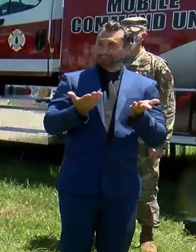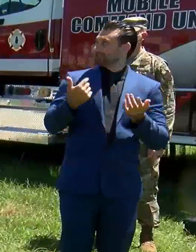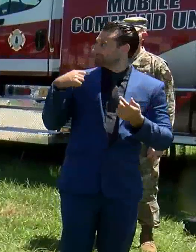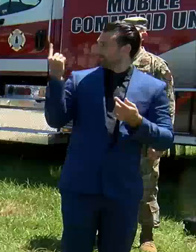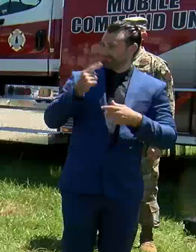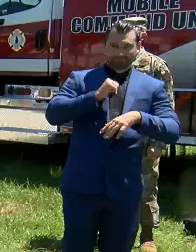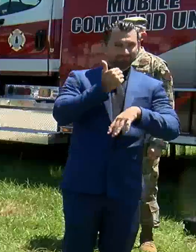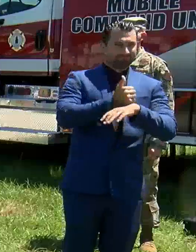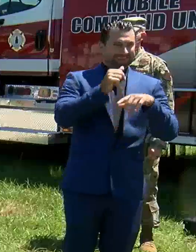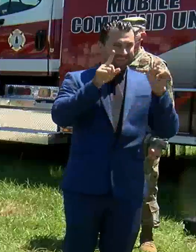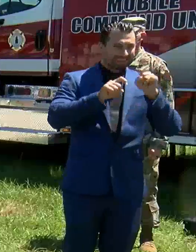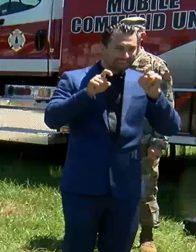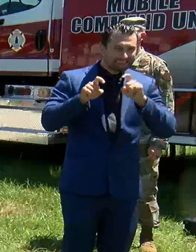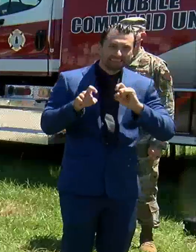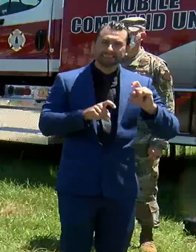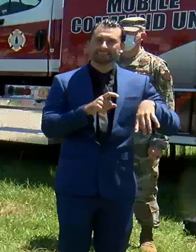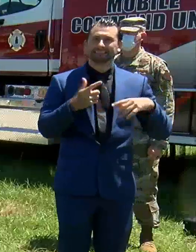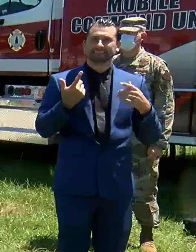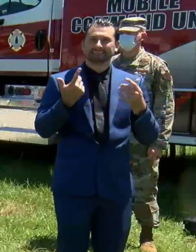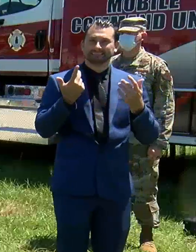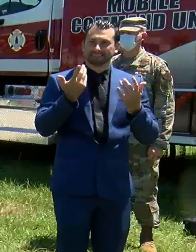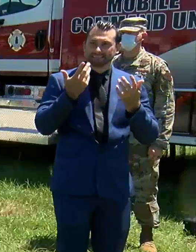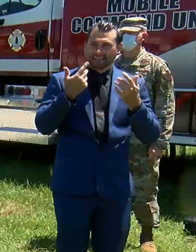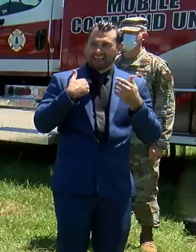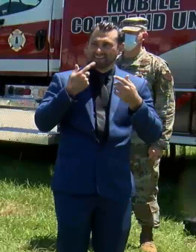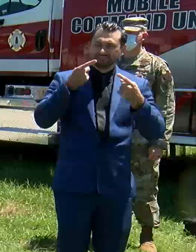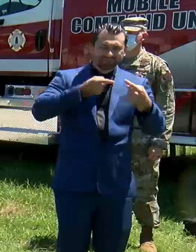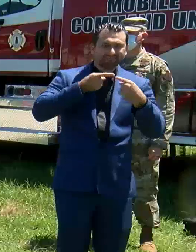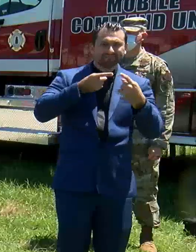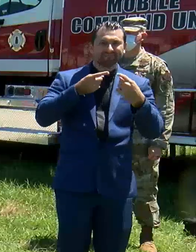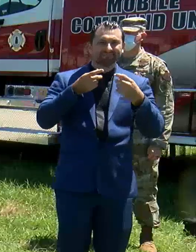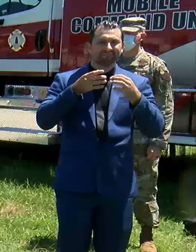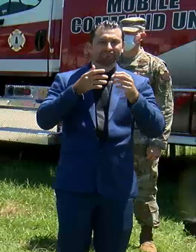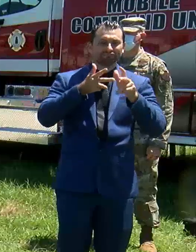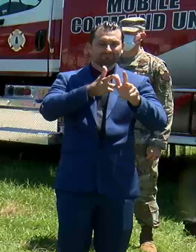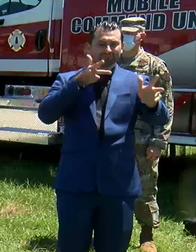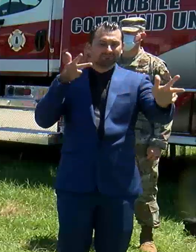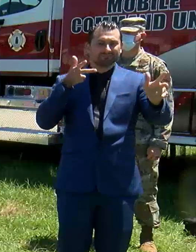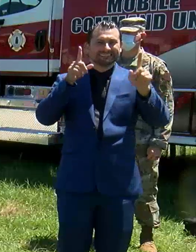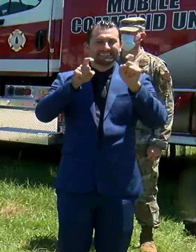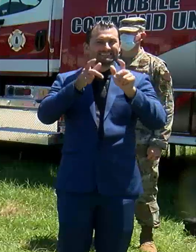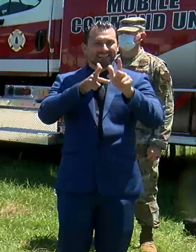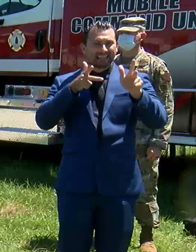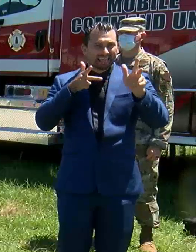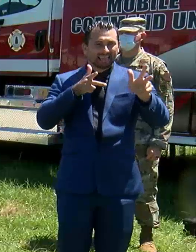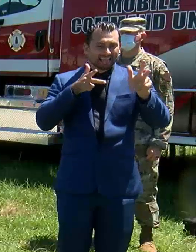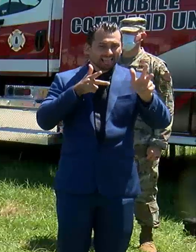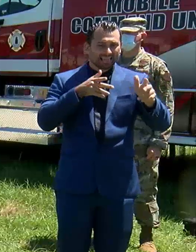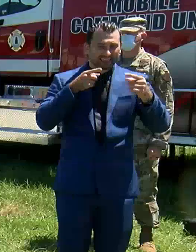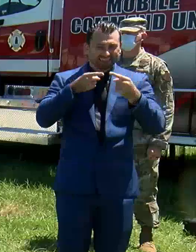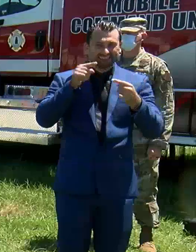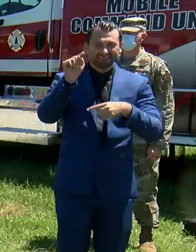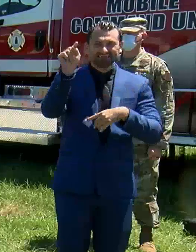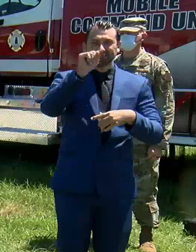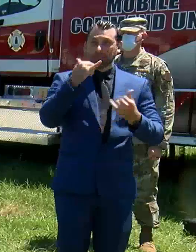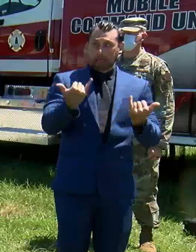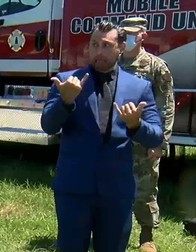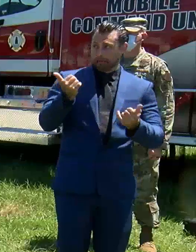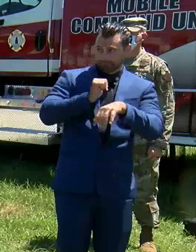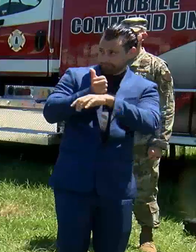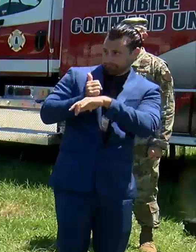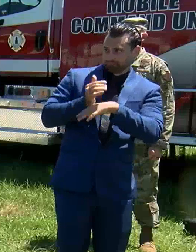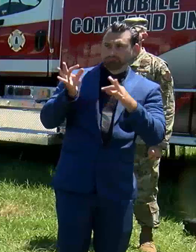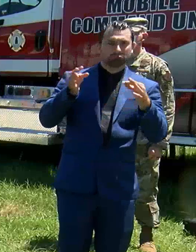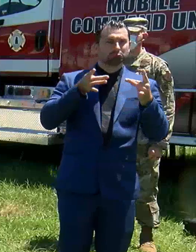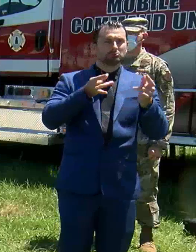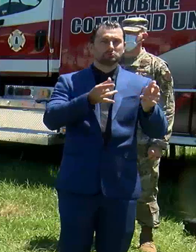the National Guard here deserves a lot of credit for working through those things so that these things can happen seamlessly. I want to thank our local partners, obviously the